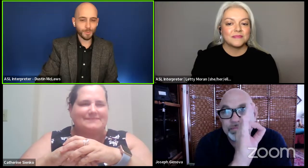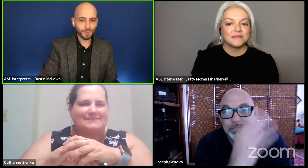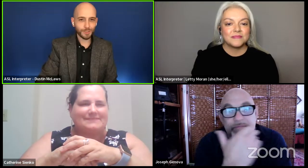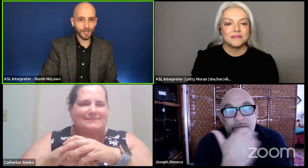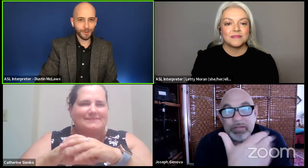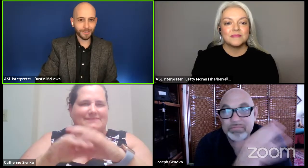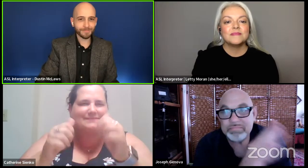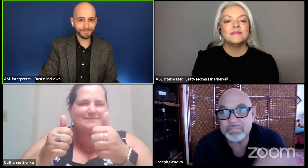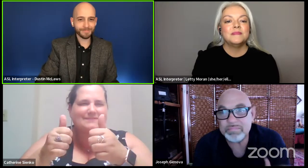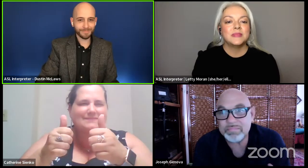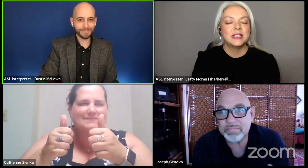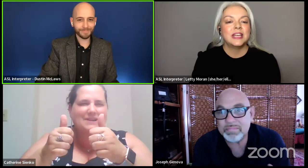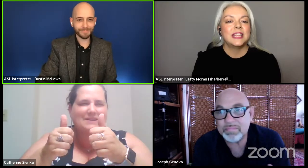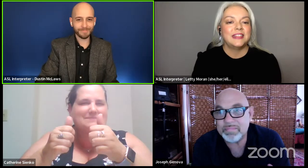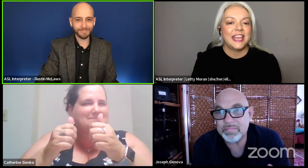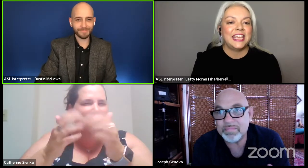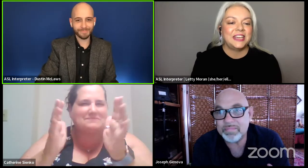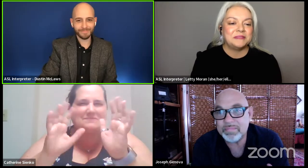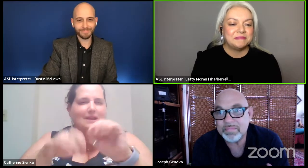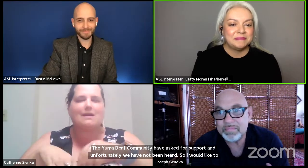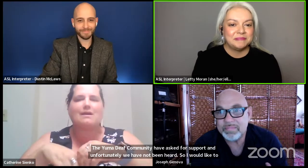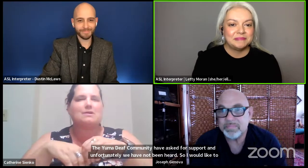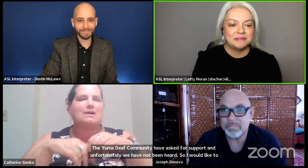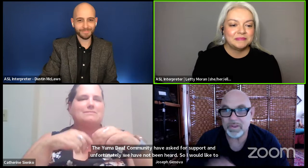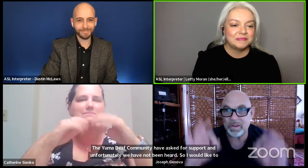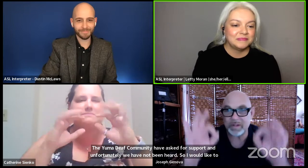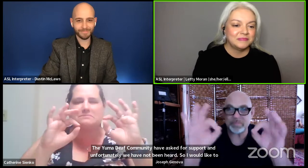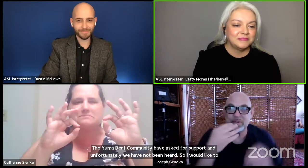Thank you so much for sharing. Thank you.